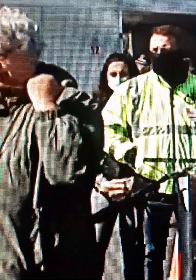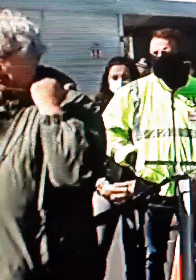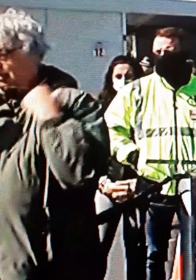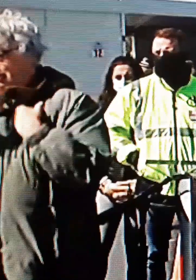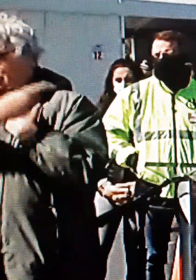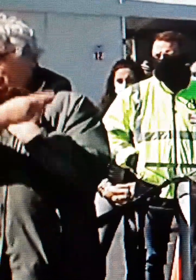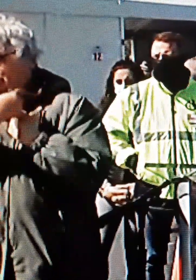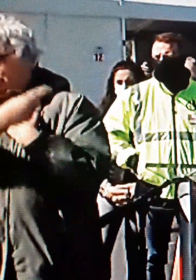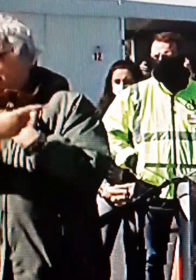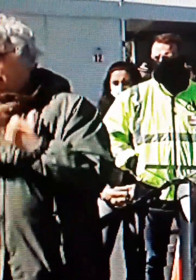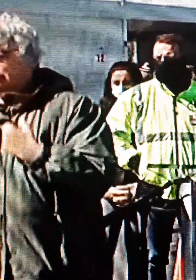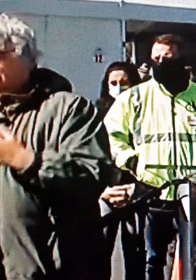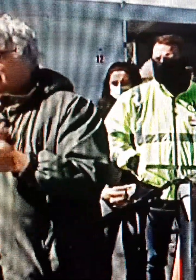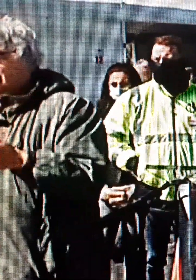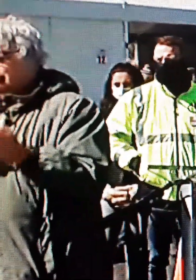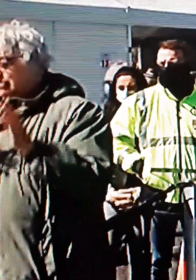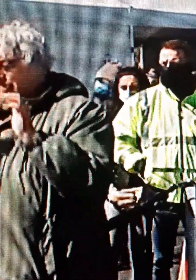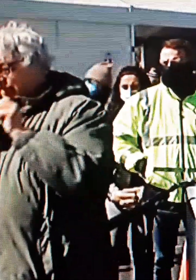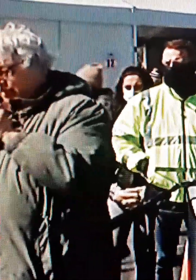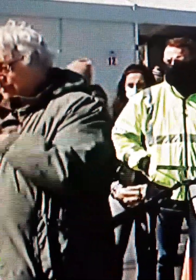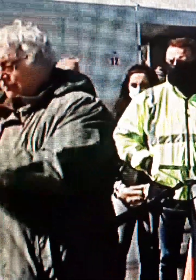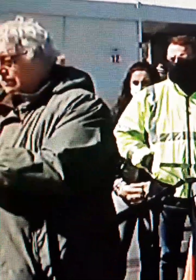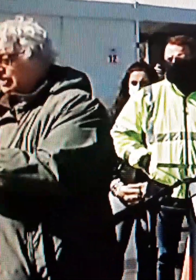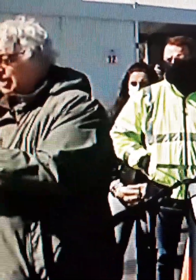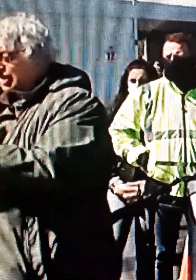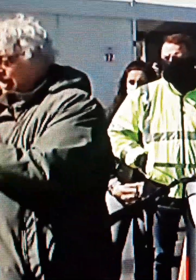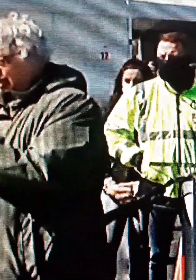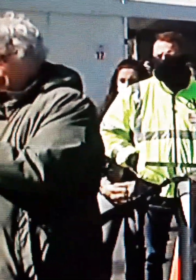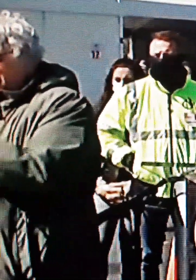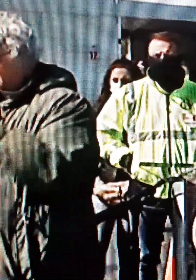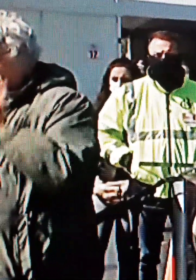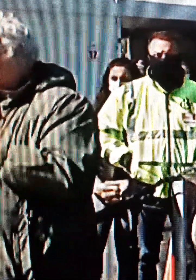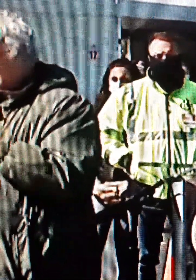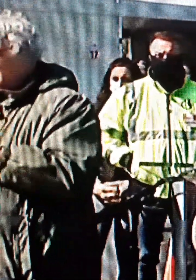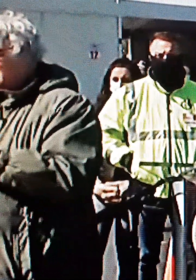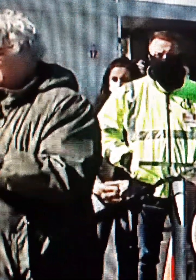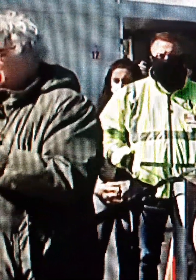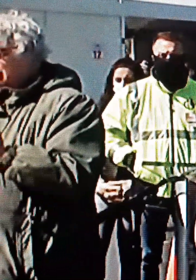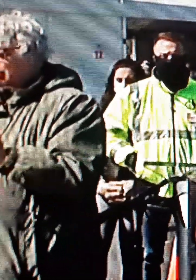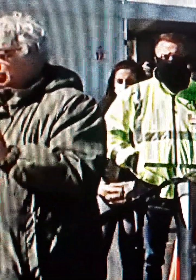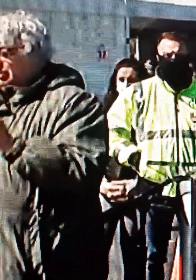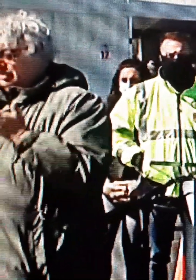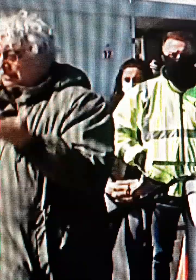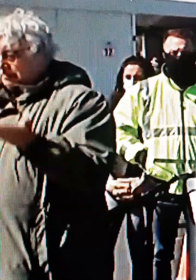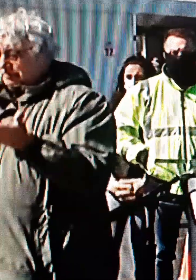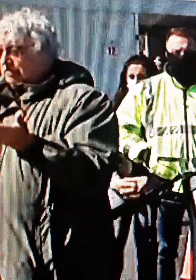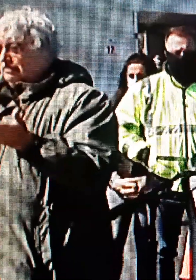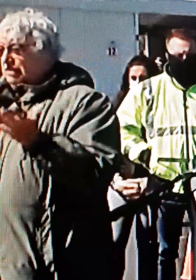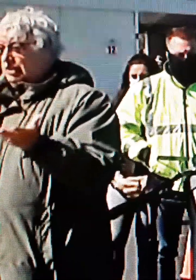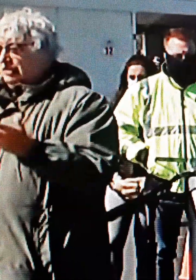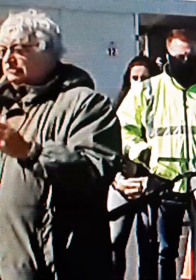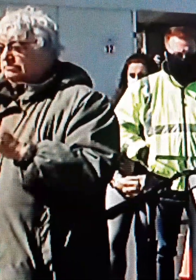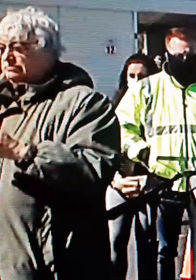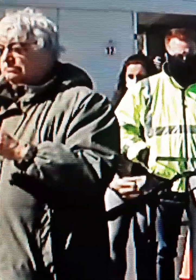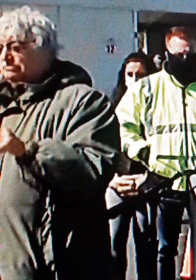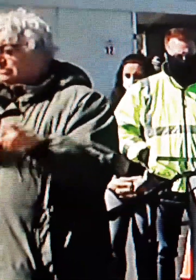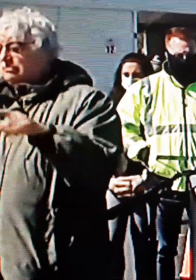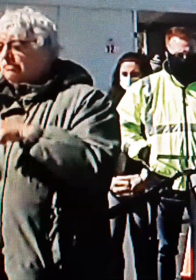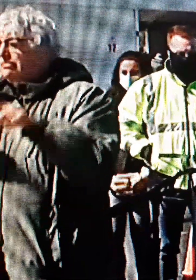been keeping law and order, we've been securing these sites. And yesterday, Carol Haddock asked